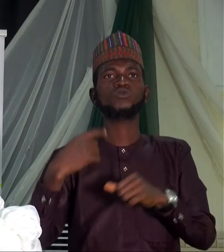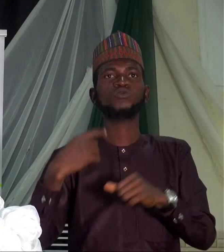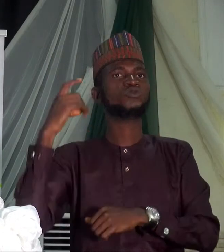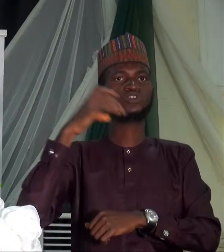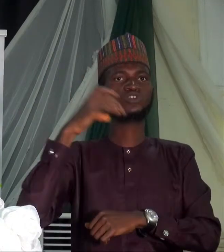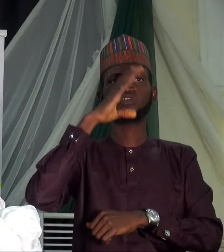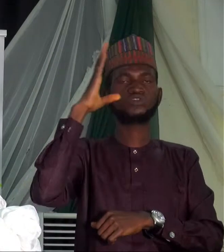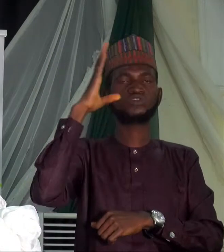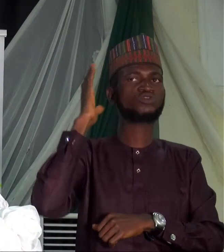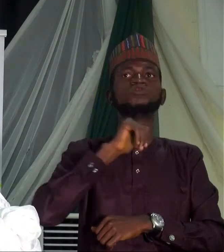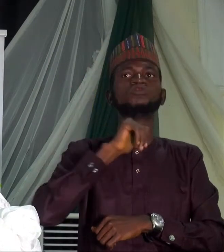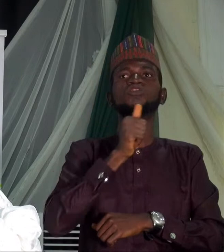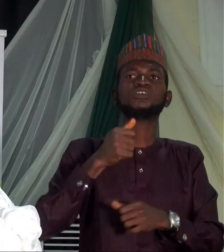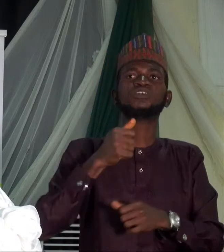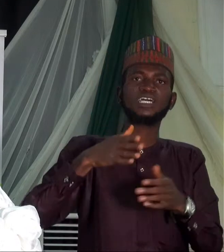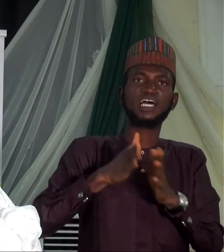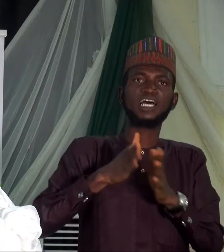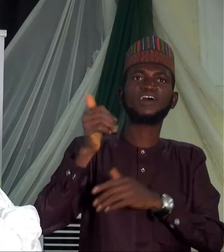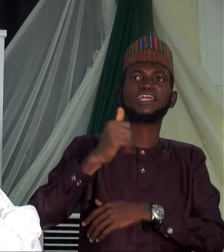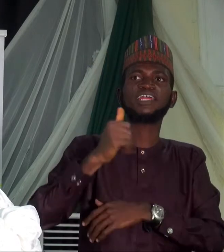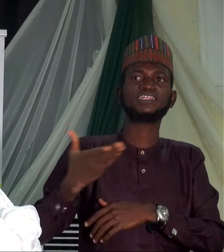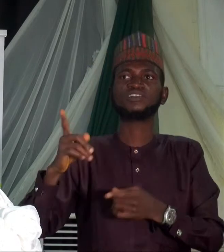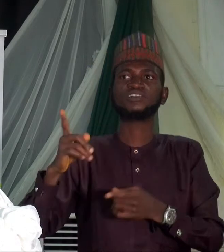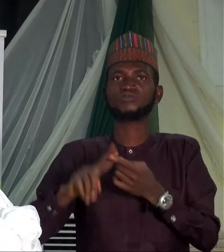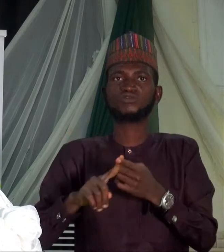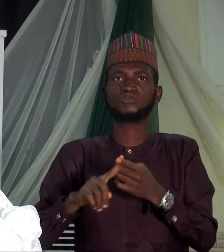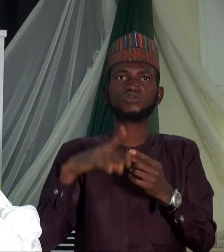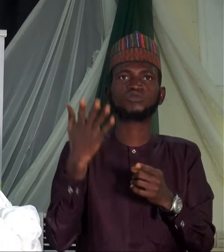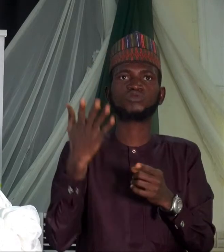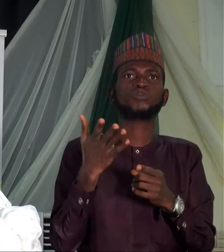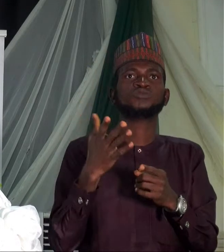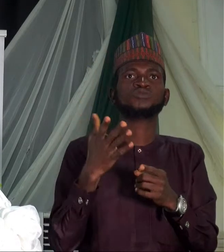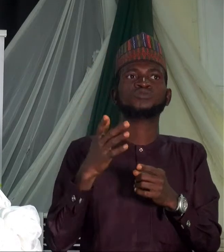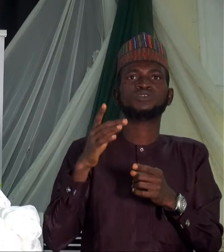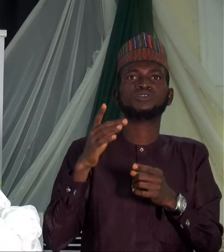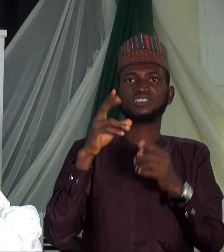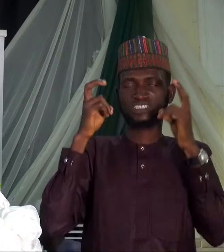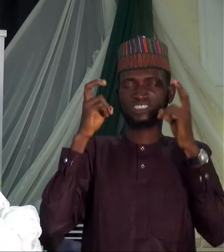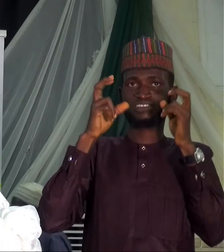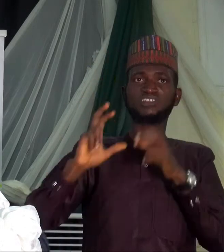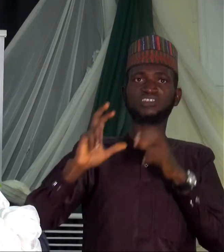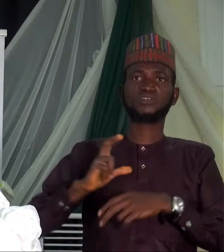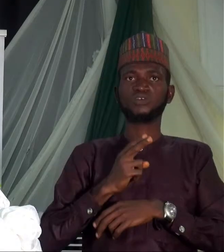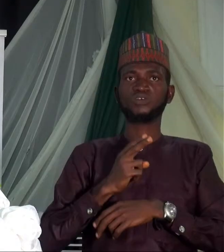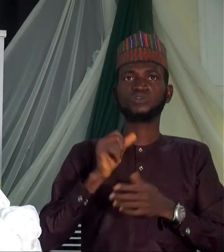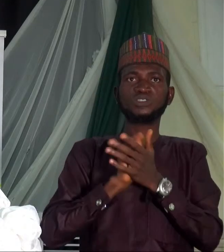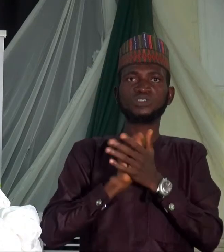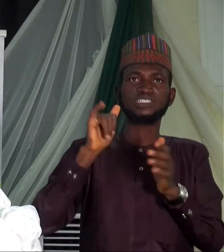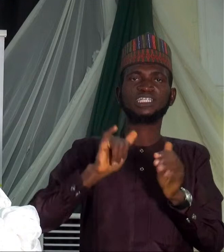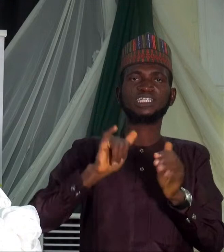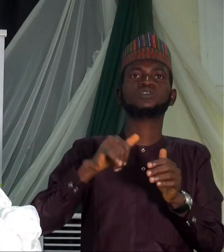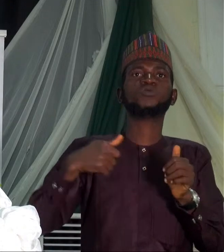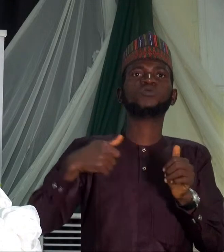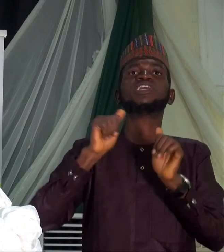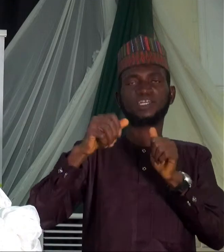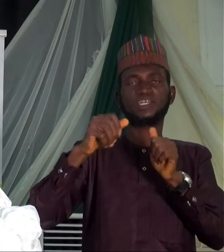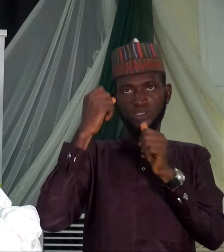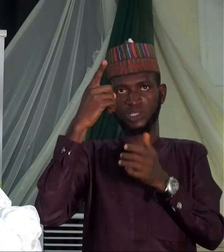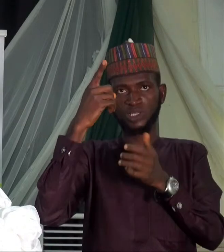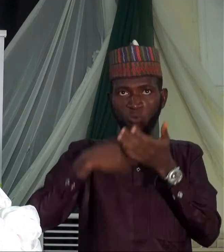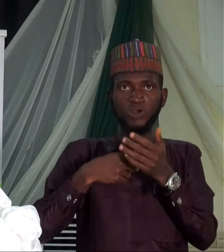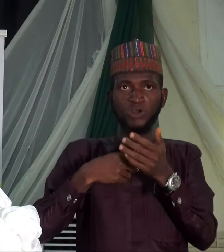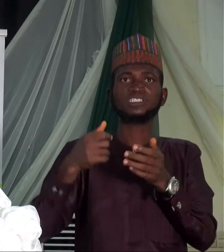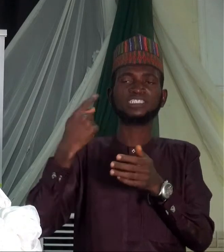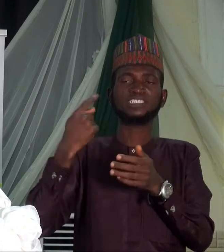ko sokan wa ni ta ni le farabalẹ gbo nti won fe so ta ba lanfani awon